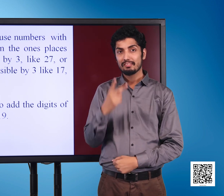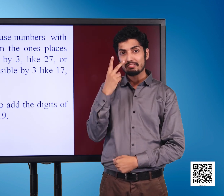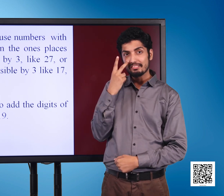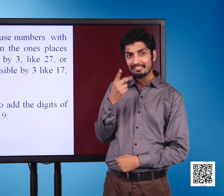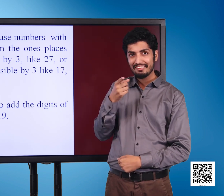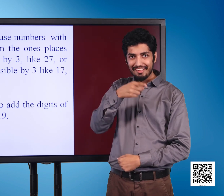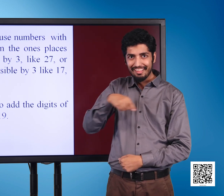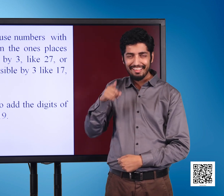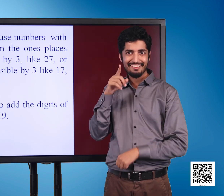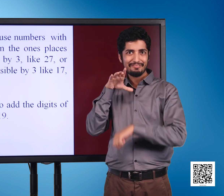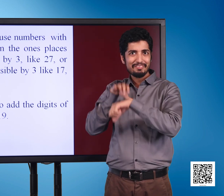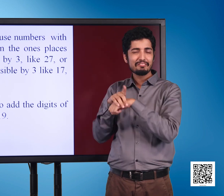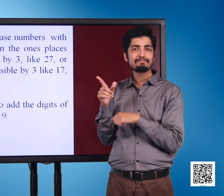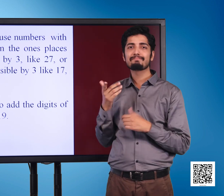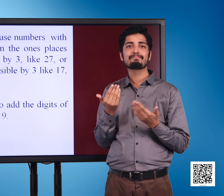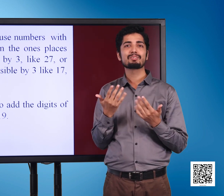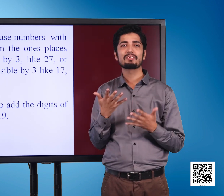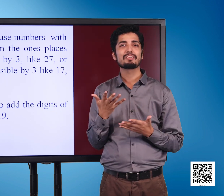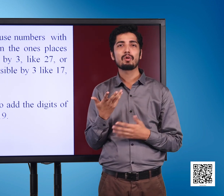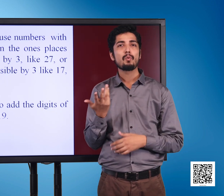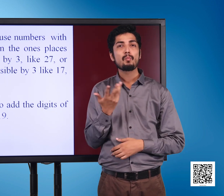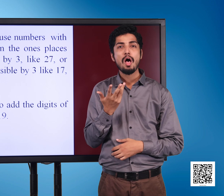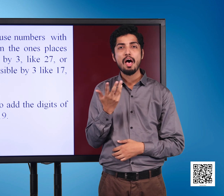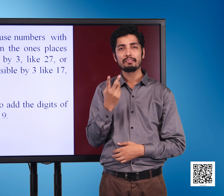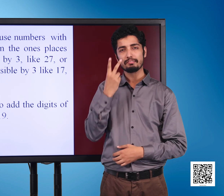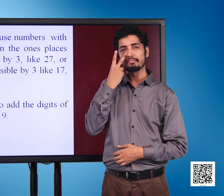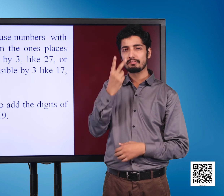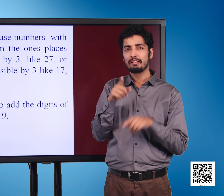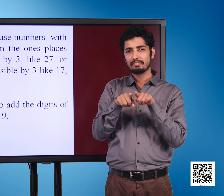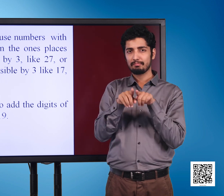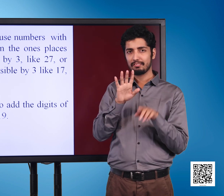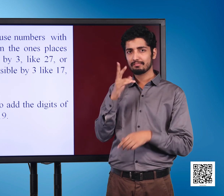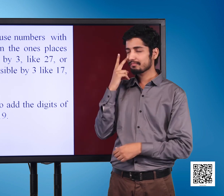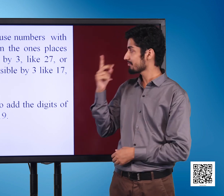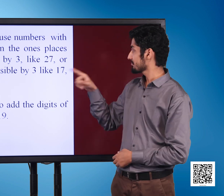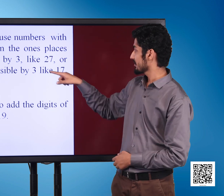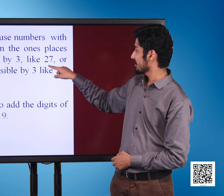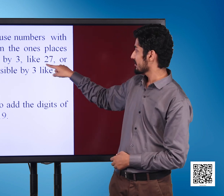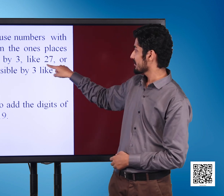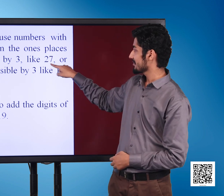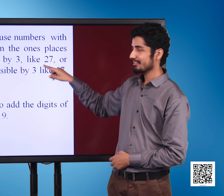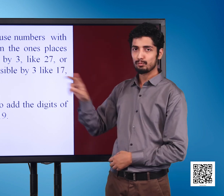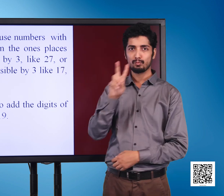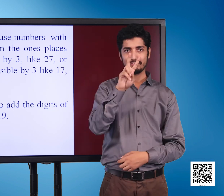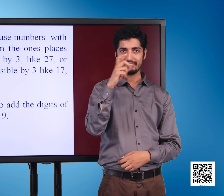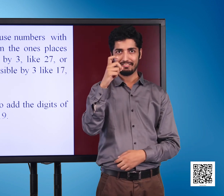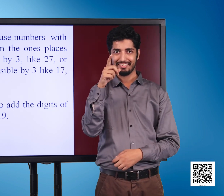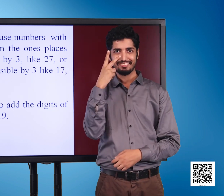We cannot, because numbers with the same digit in the ones place can be divisible by 3, like